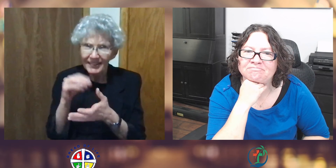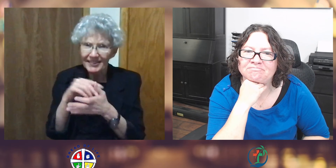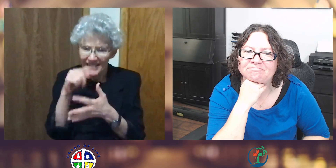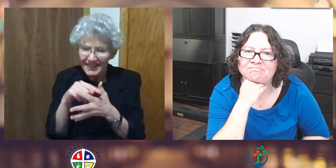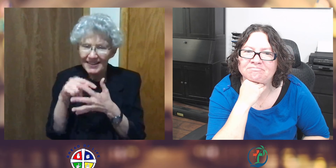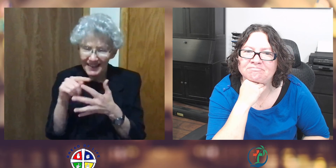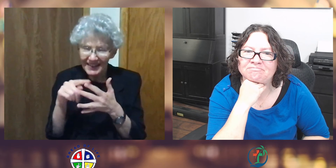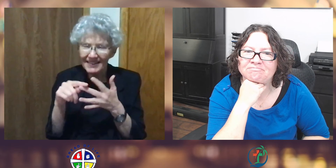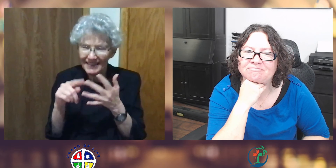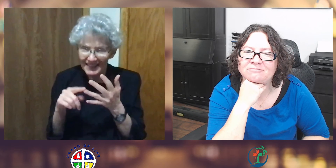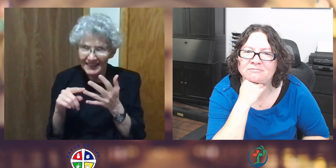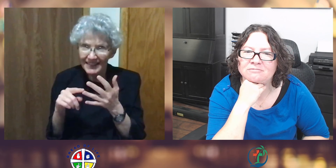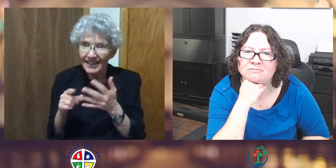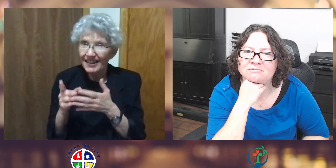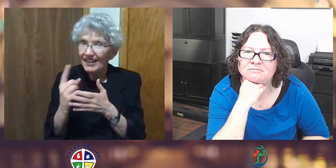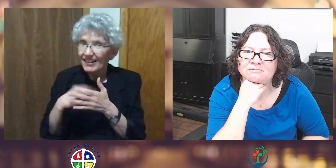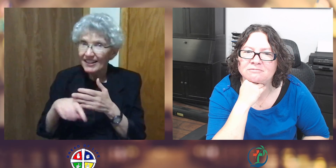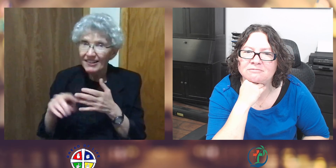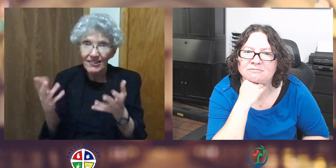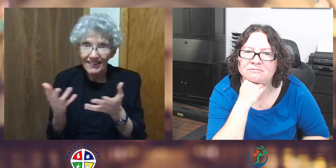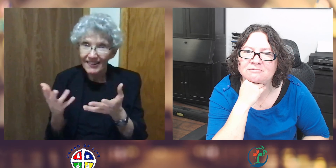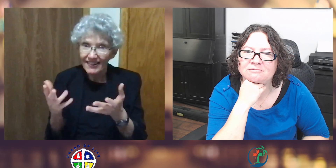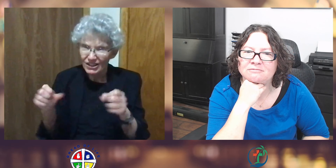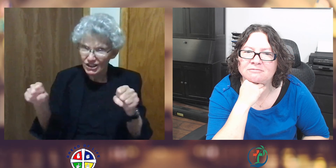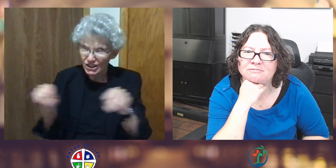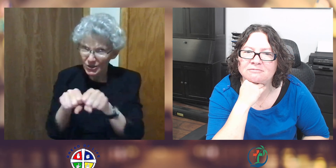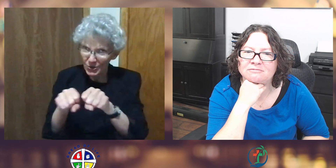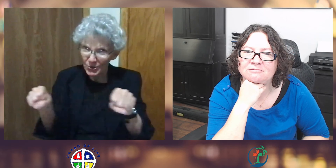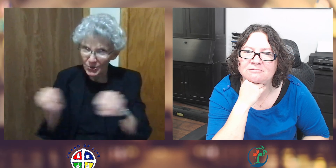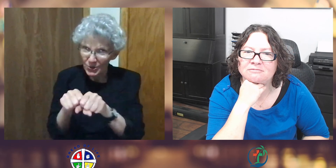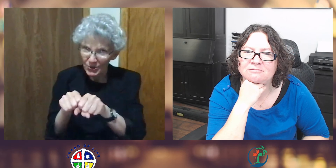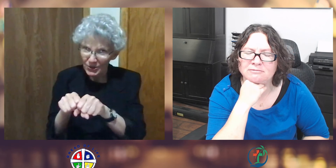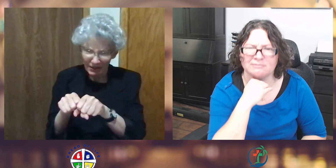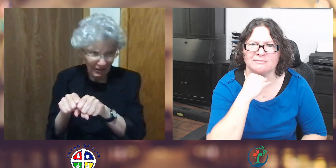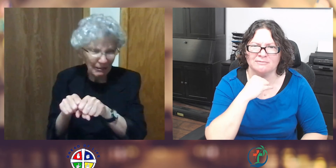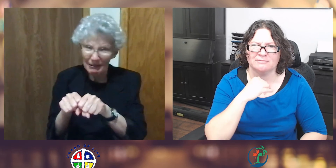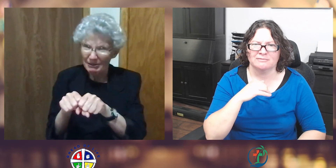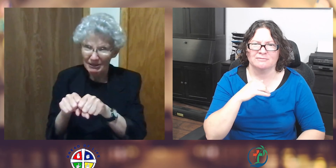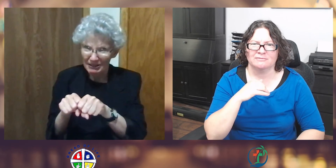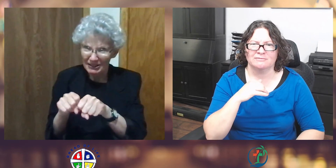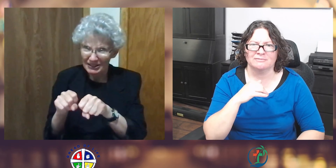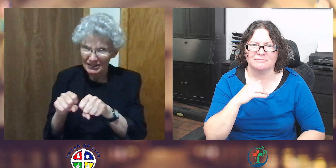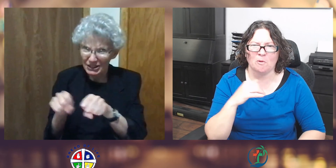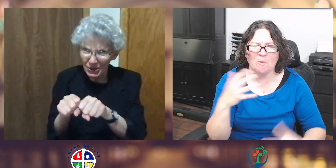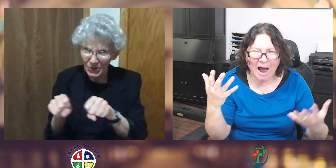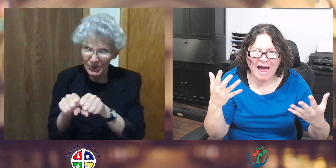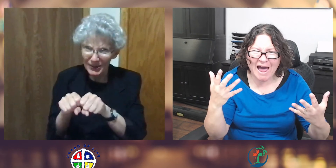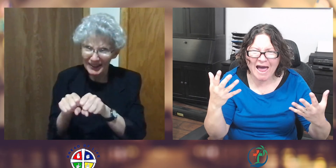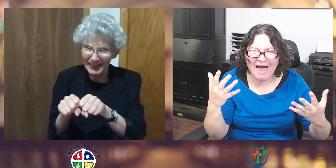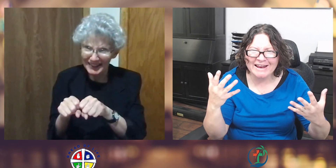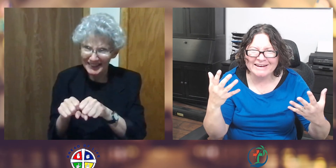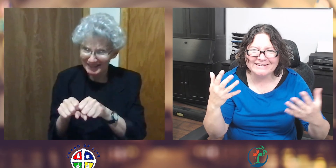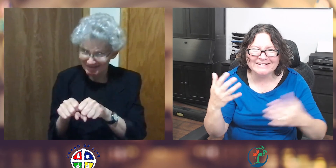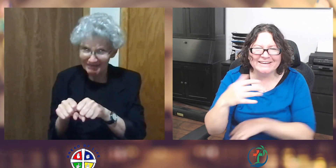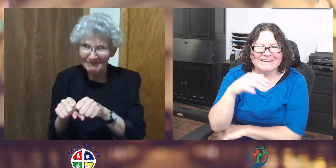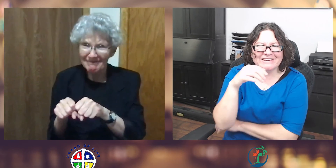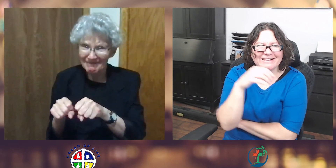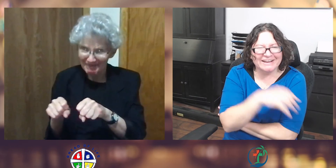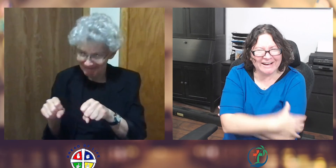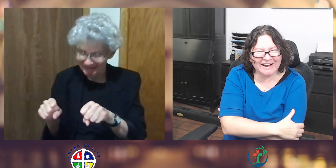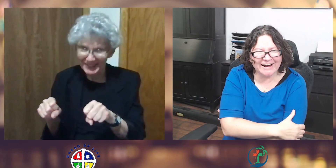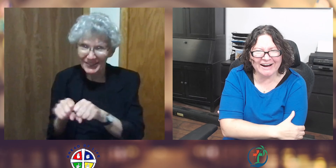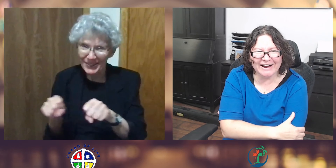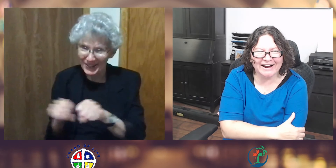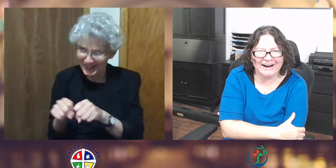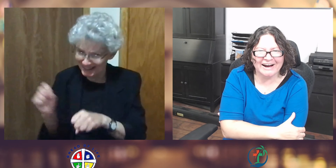instructions. We have a goal or instruction or someplace to go, but how we get there, how we achieve it.